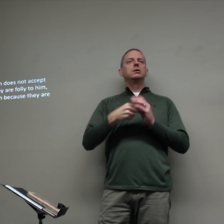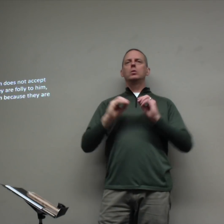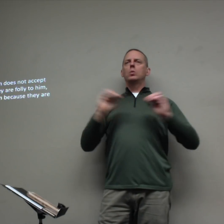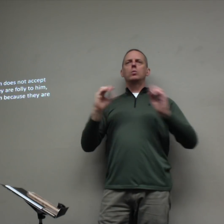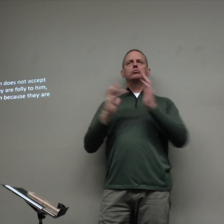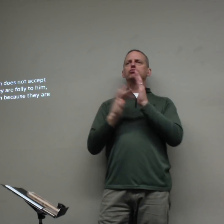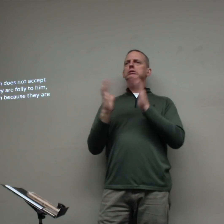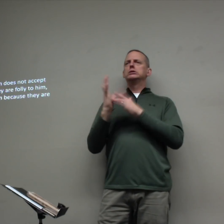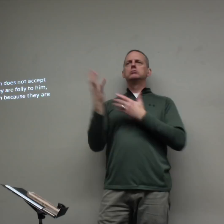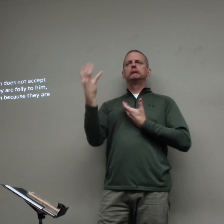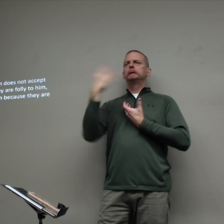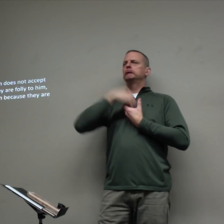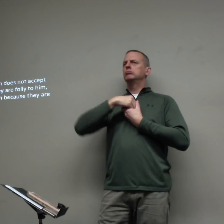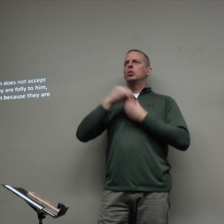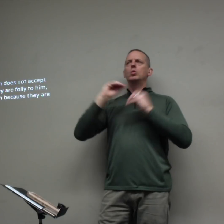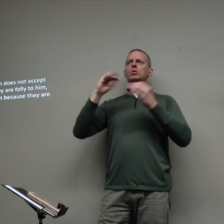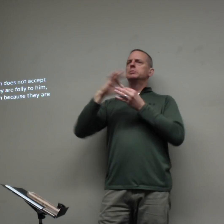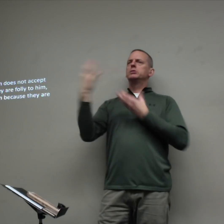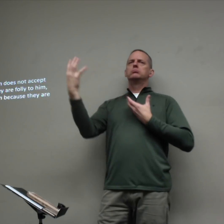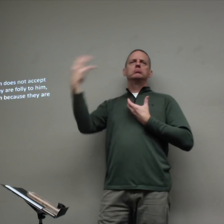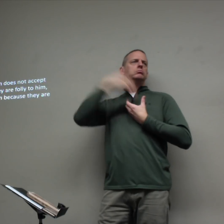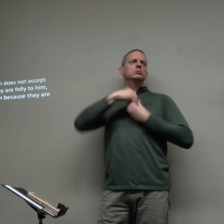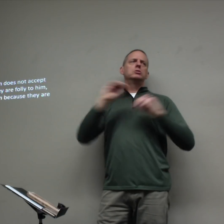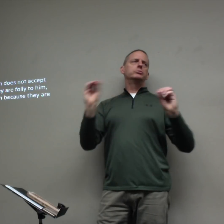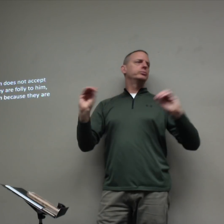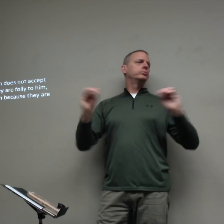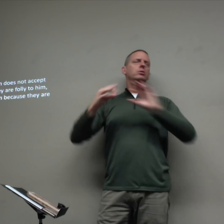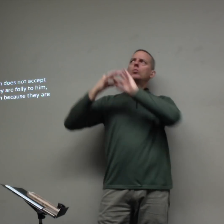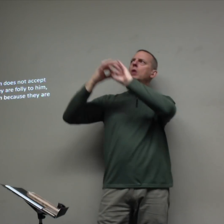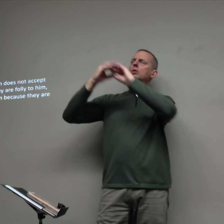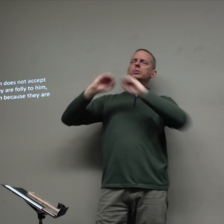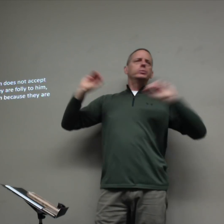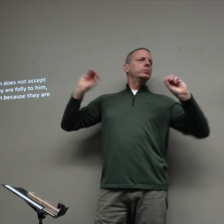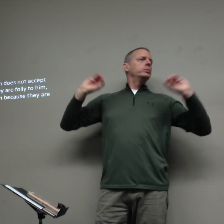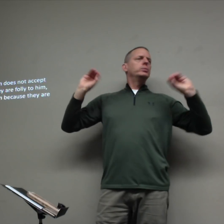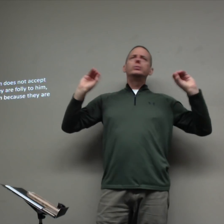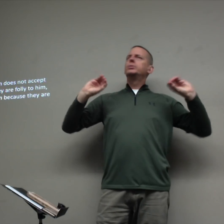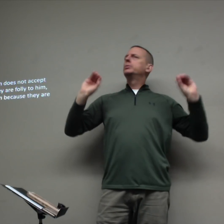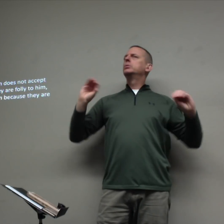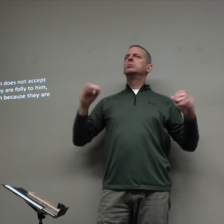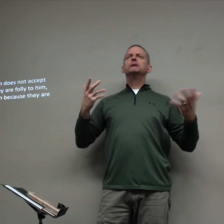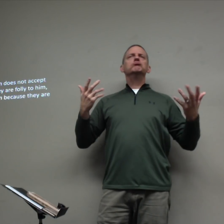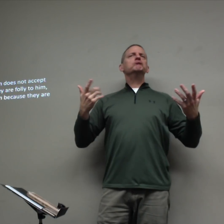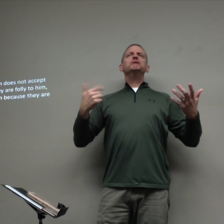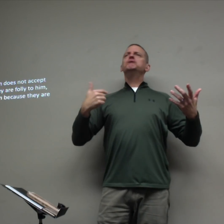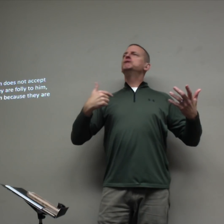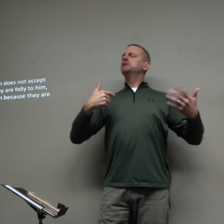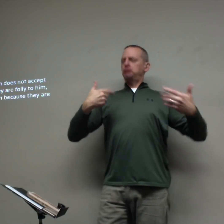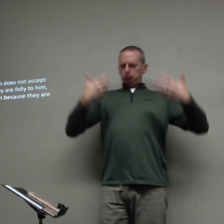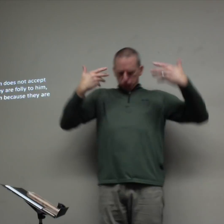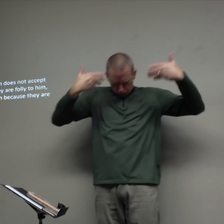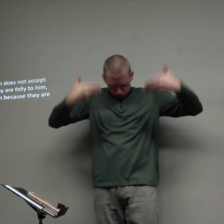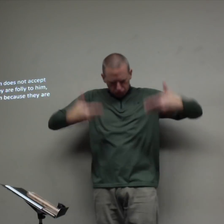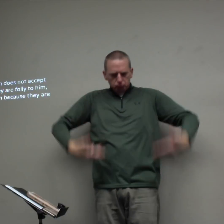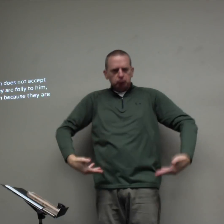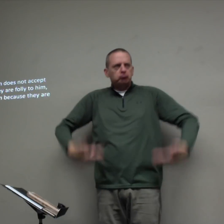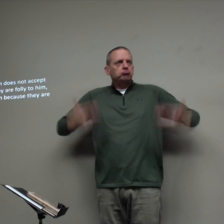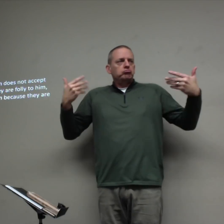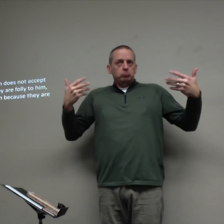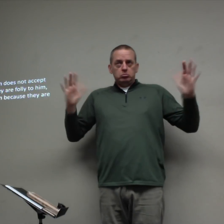means there's no Jesus in their spirit, in their heart. There's no connection whatsoever.